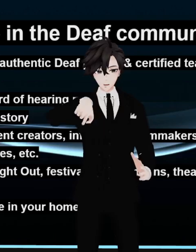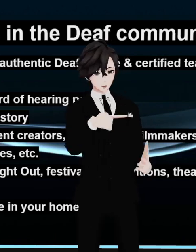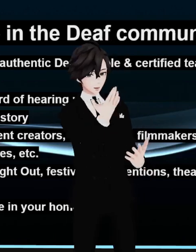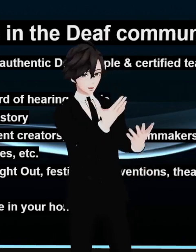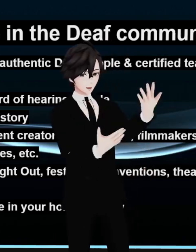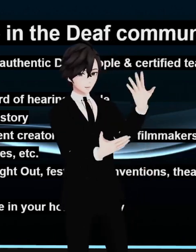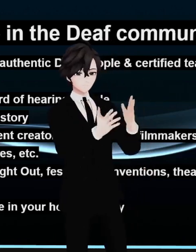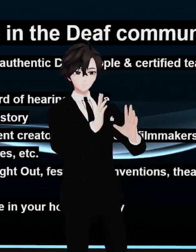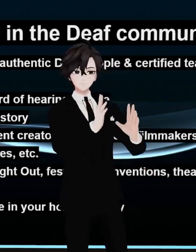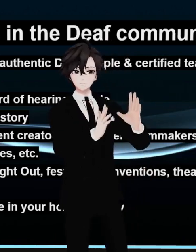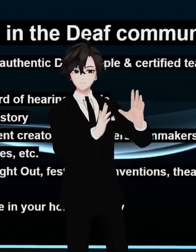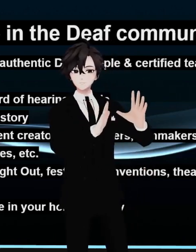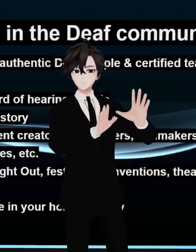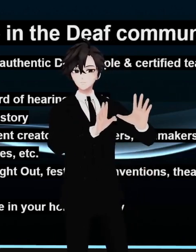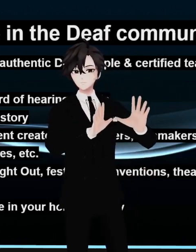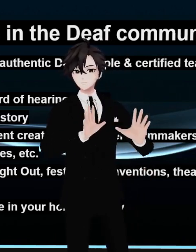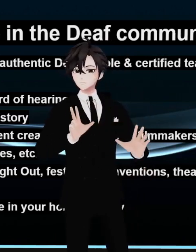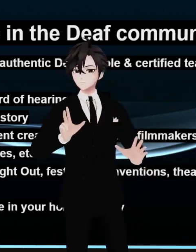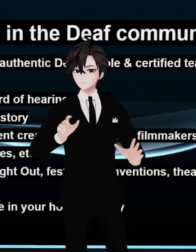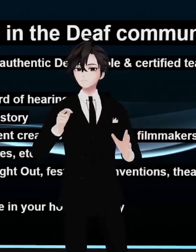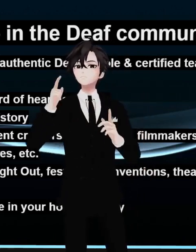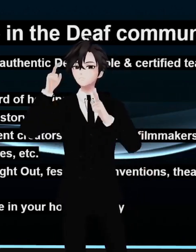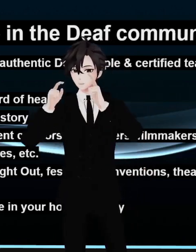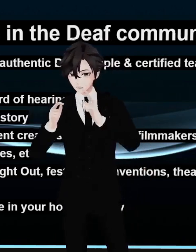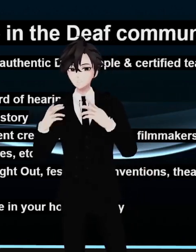conjunction with the hands, not just hand movements.